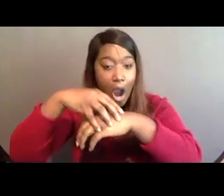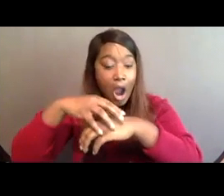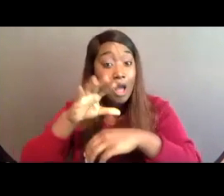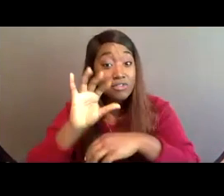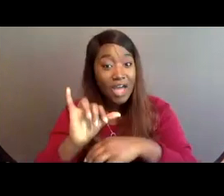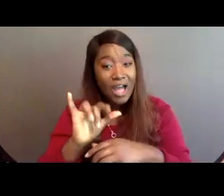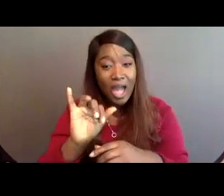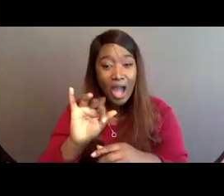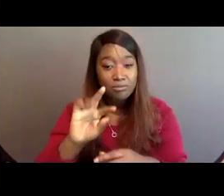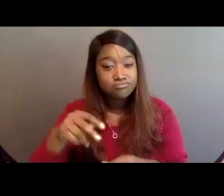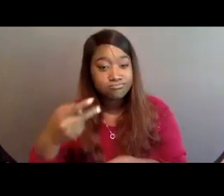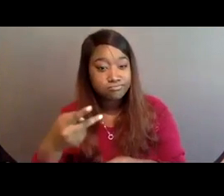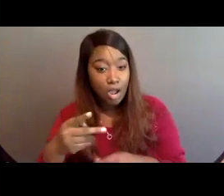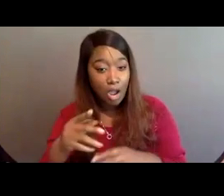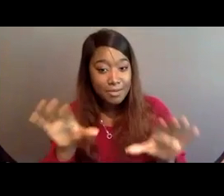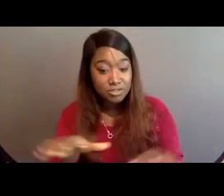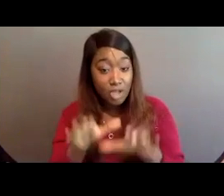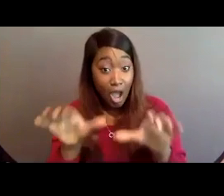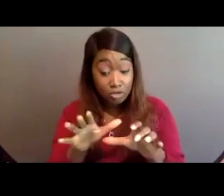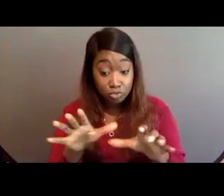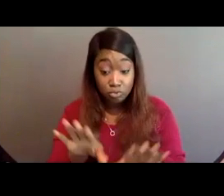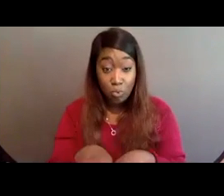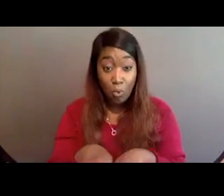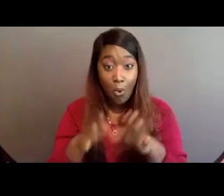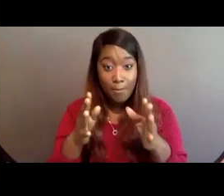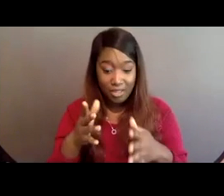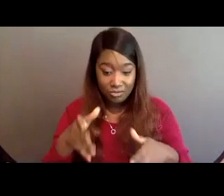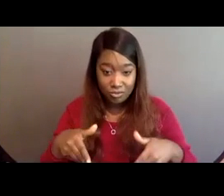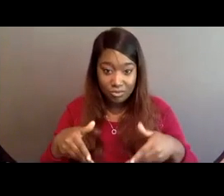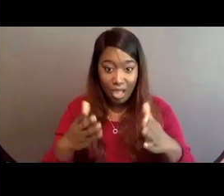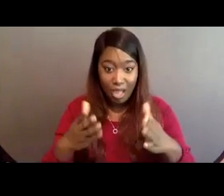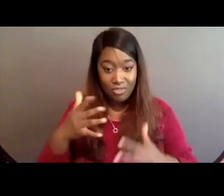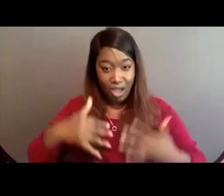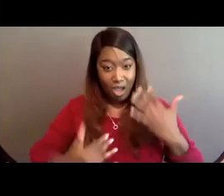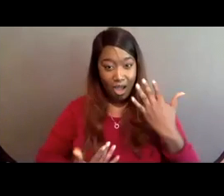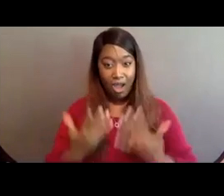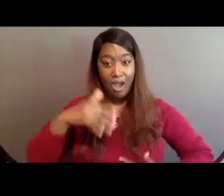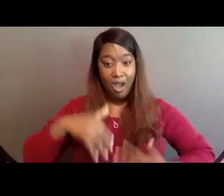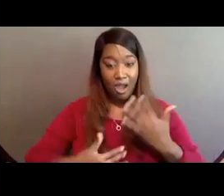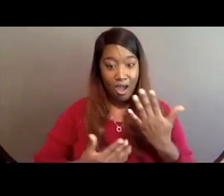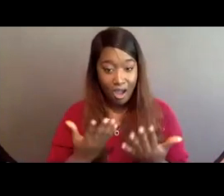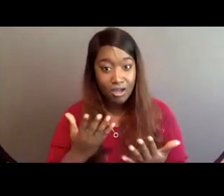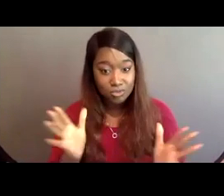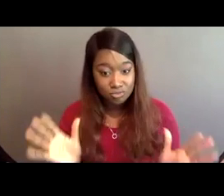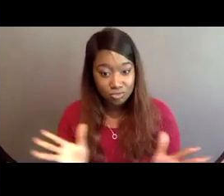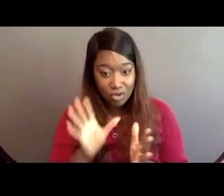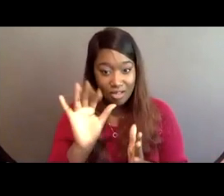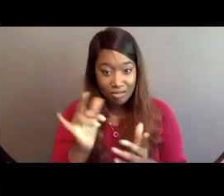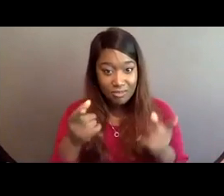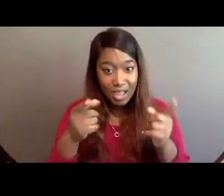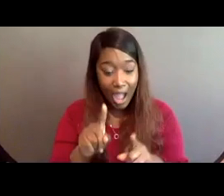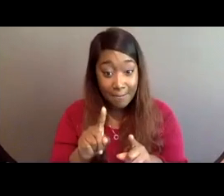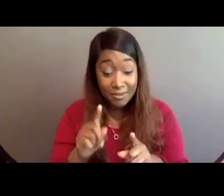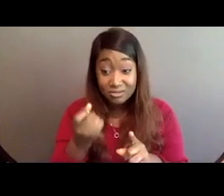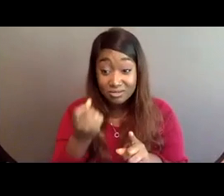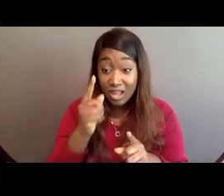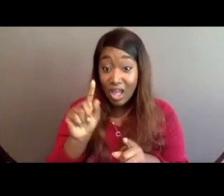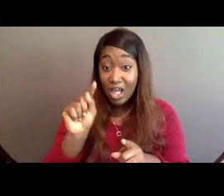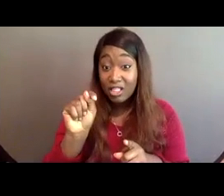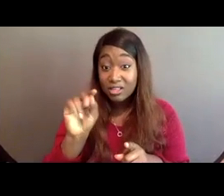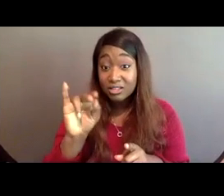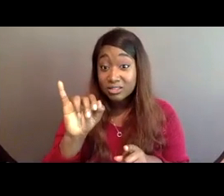up circulation, by sort of separating out the layers of tissue underneath the